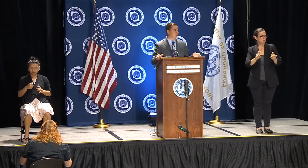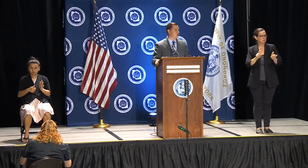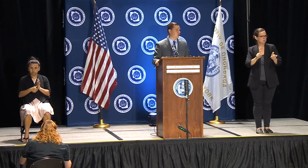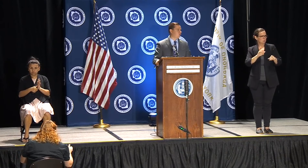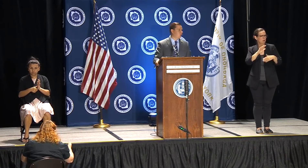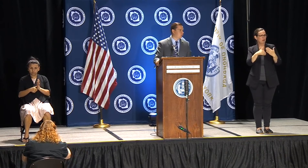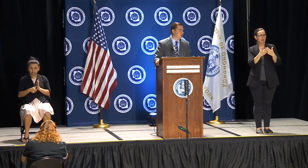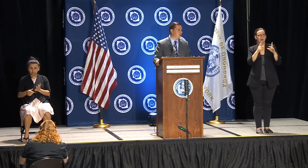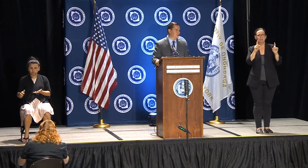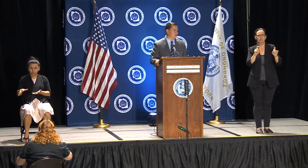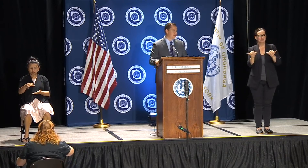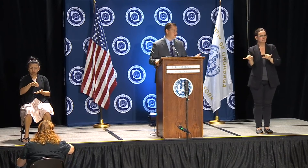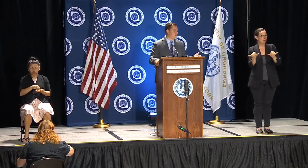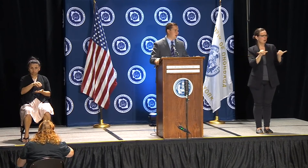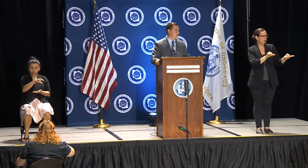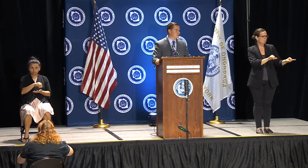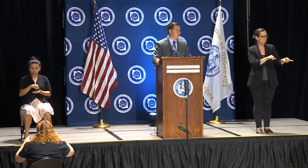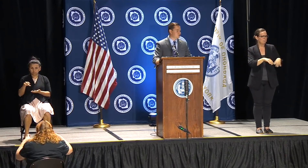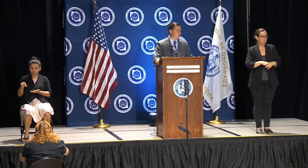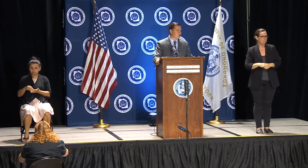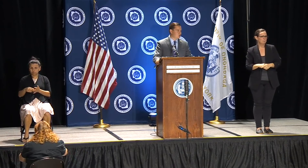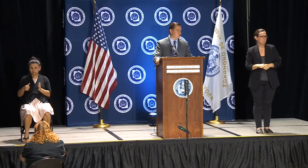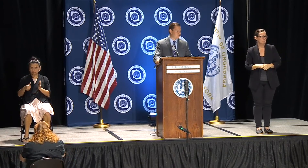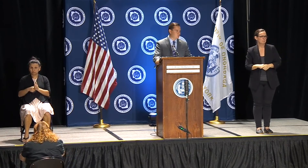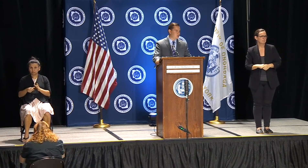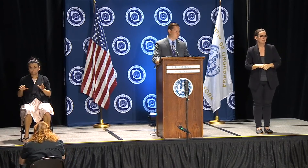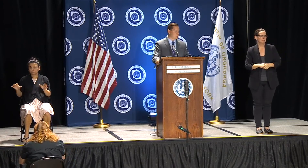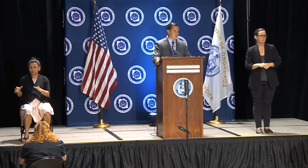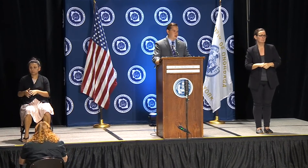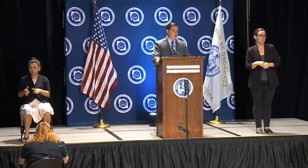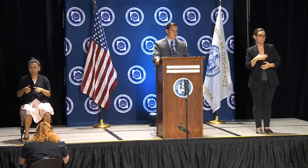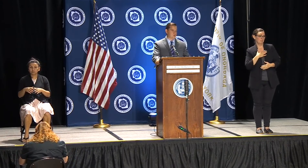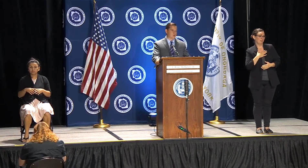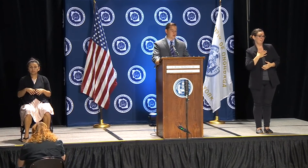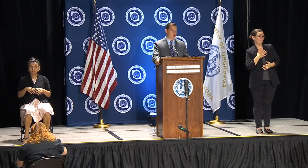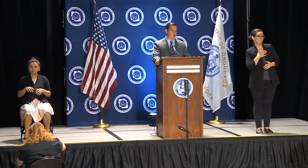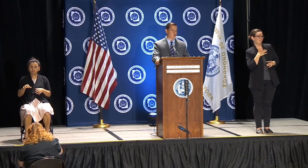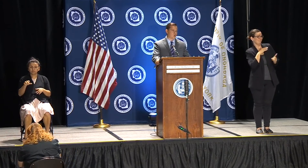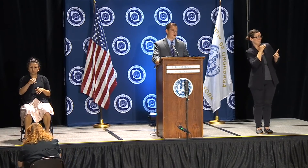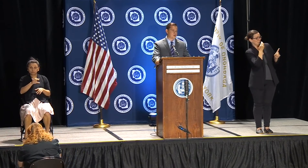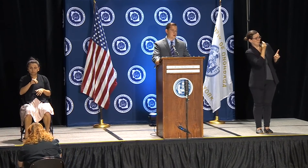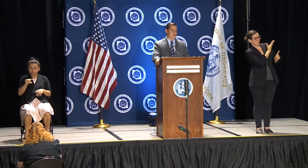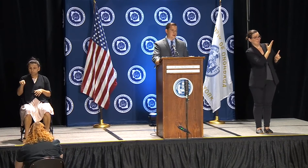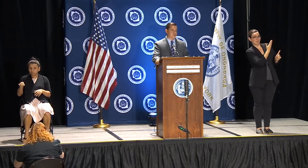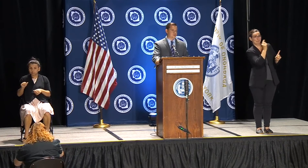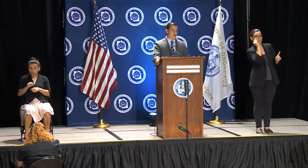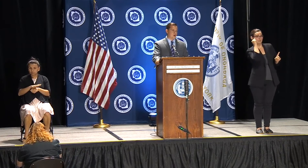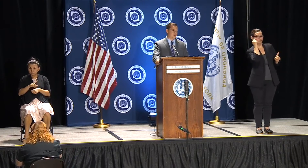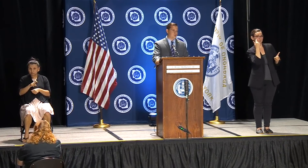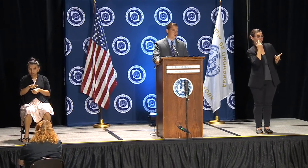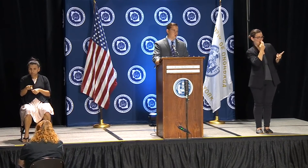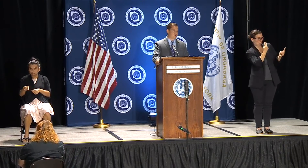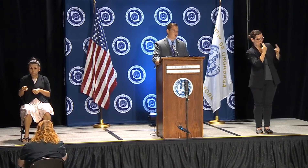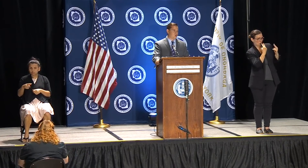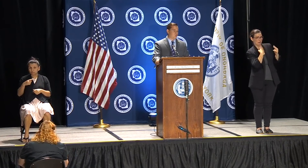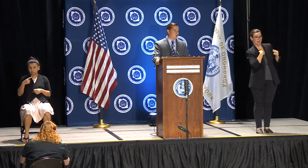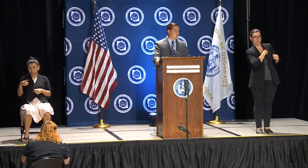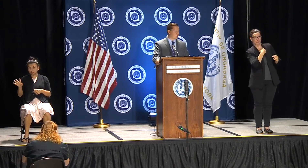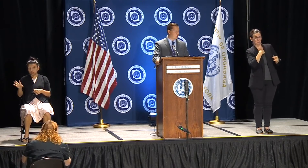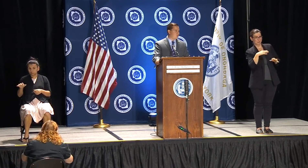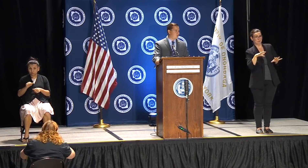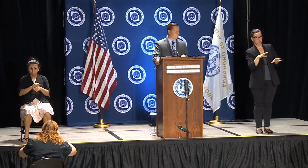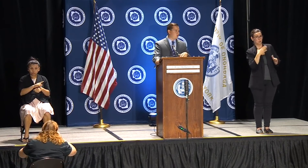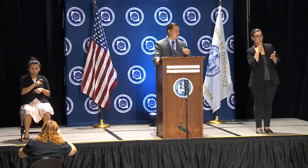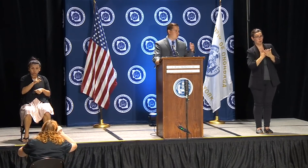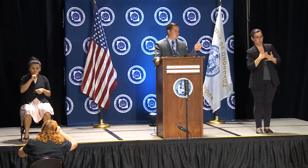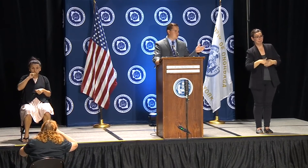data on the New York Forward page. I think that's been my message. Hopefully we can get there, because it really underscores, not just in our region where we